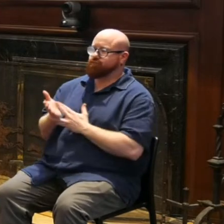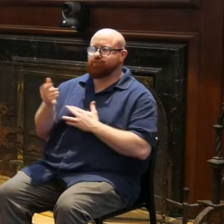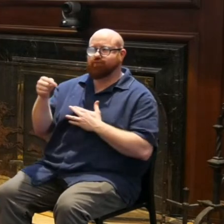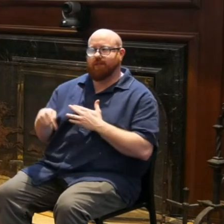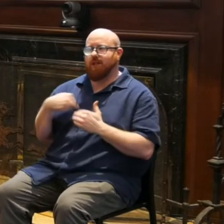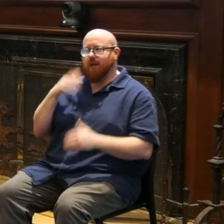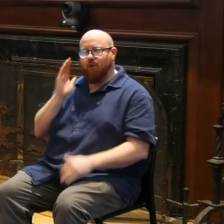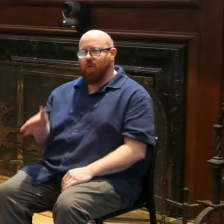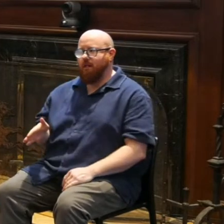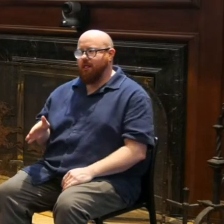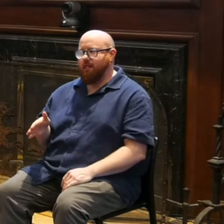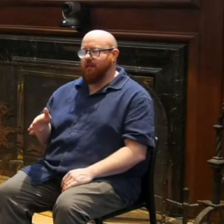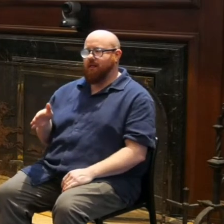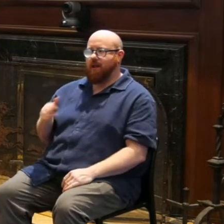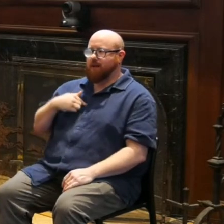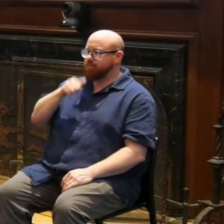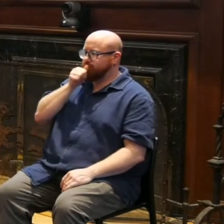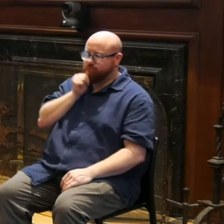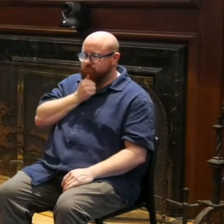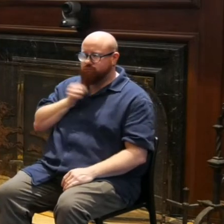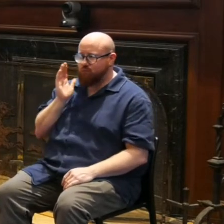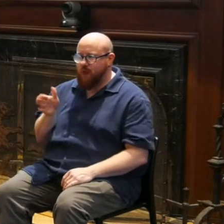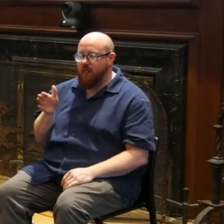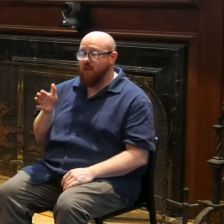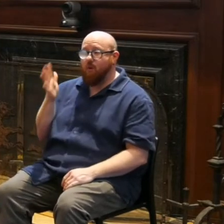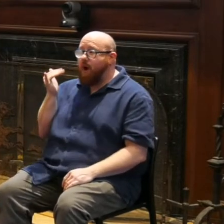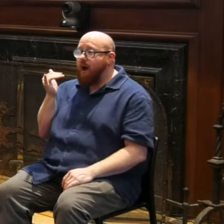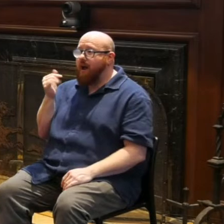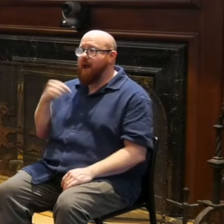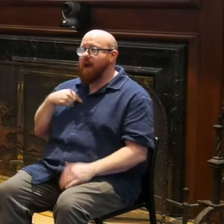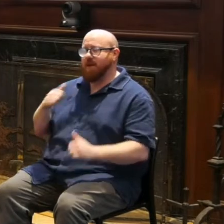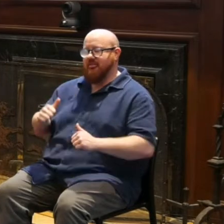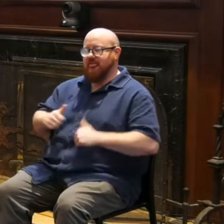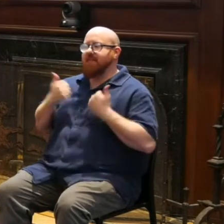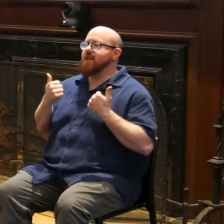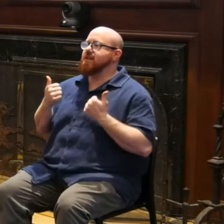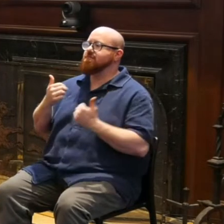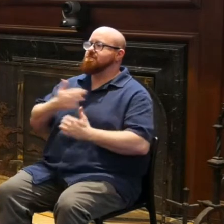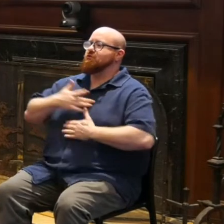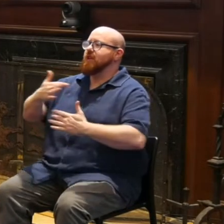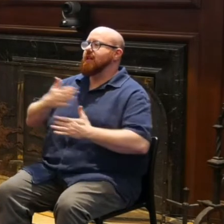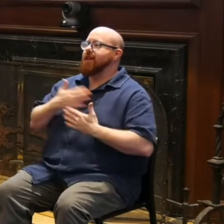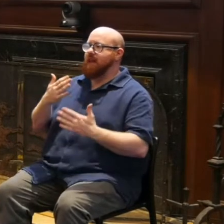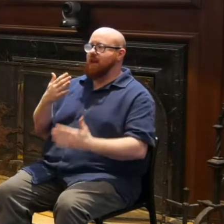After all, I am a living, breathing Wonder Woman.